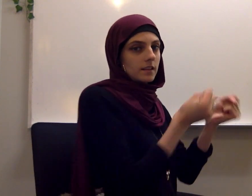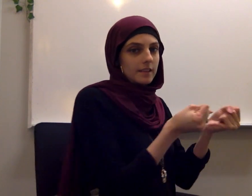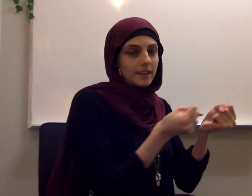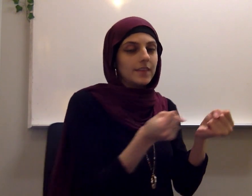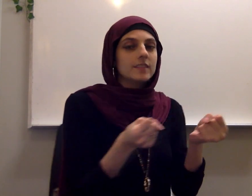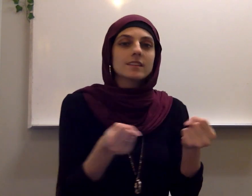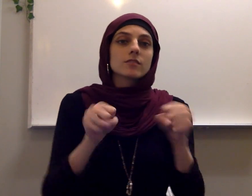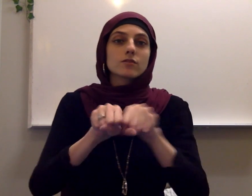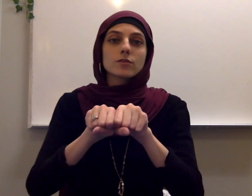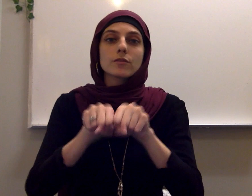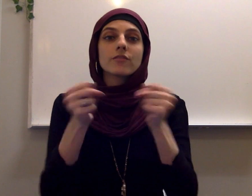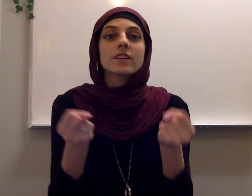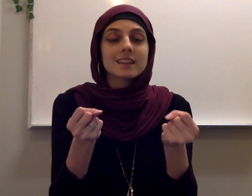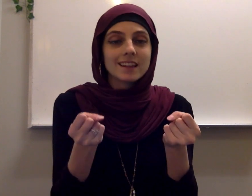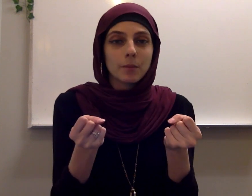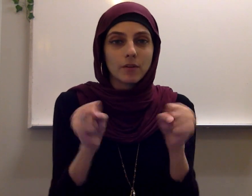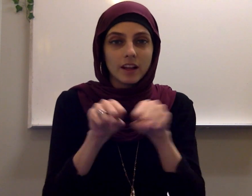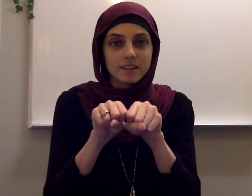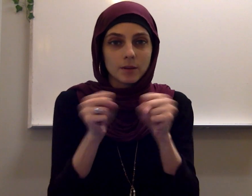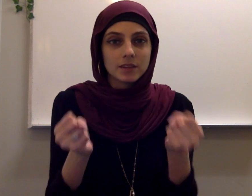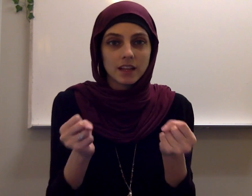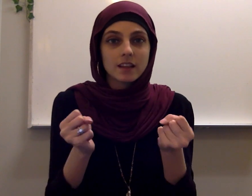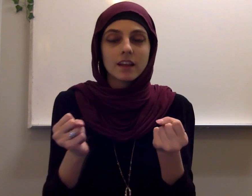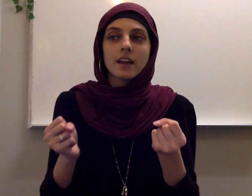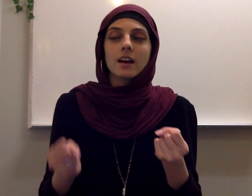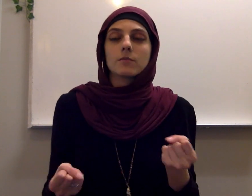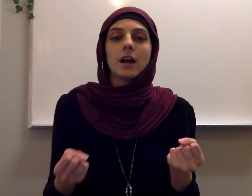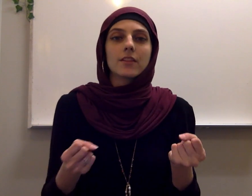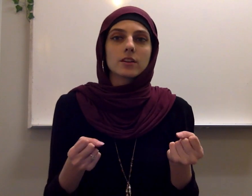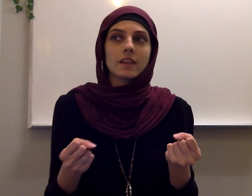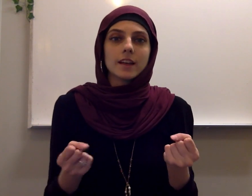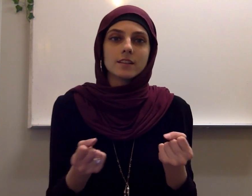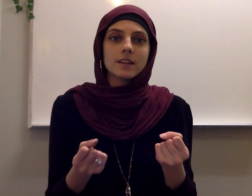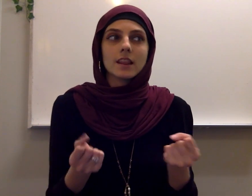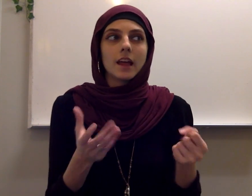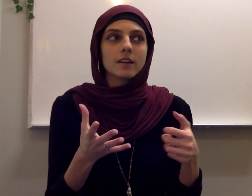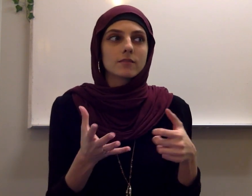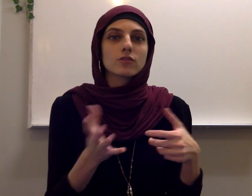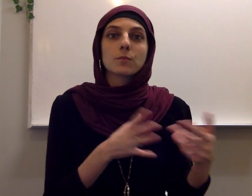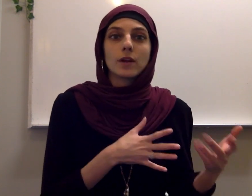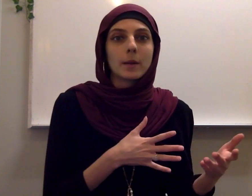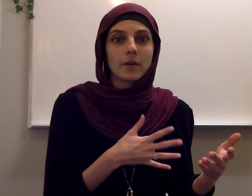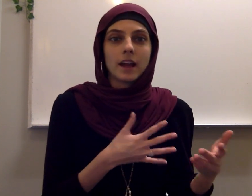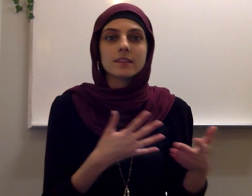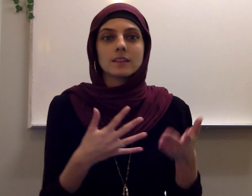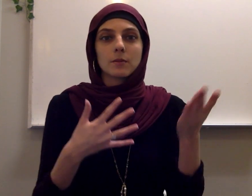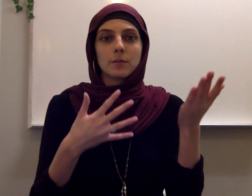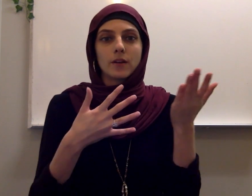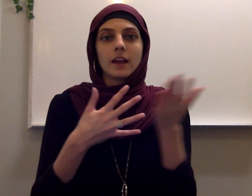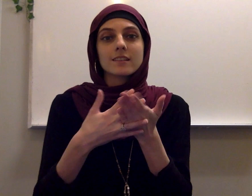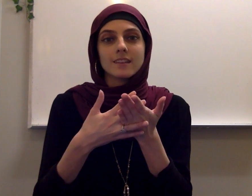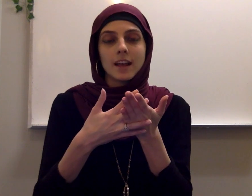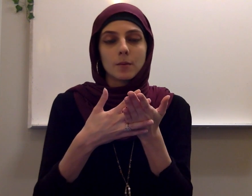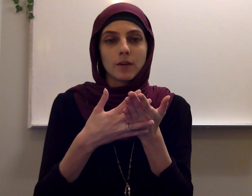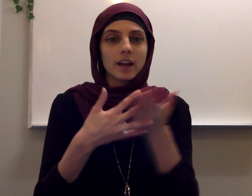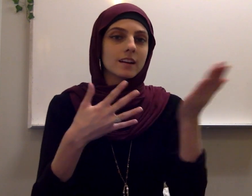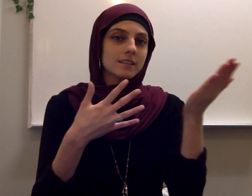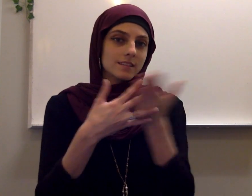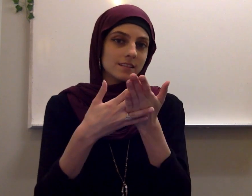And this is to physically break something rather than like spring break, summer break, to take a break. That